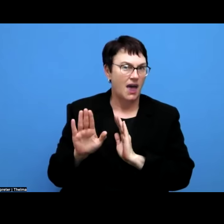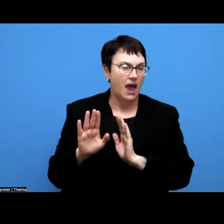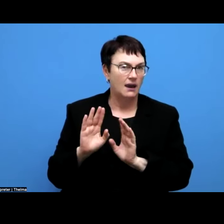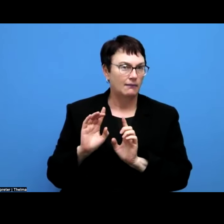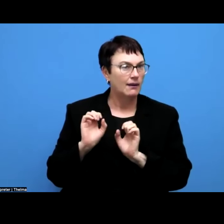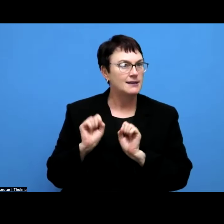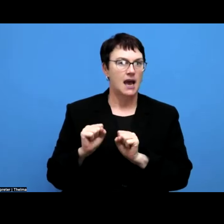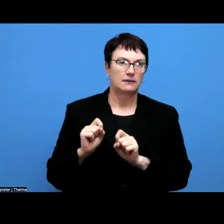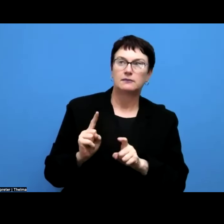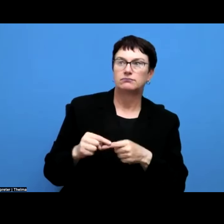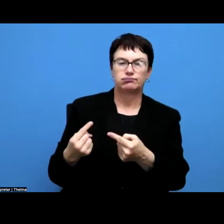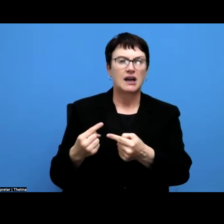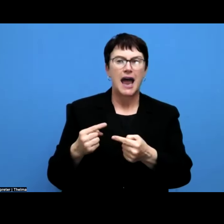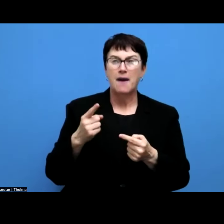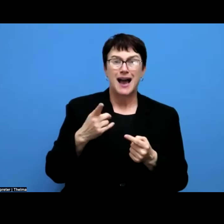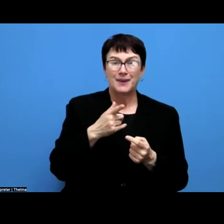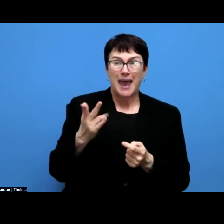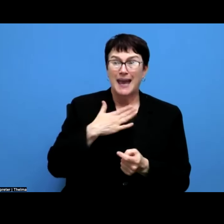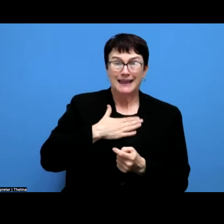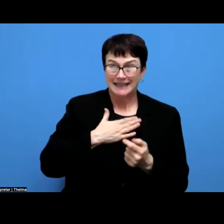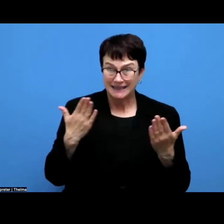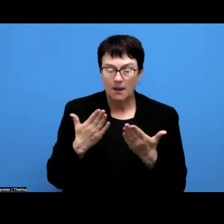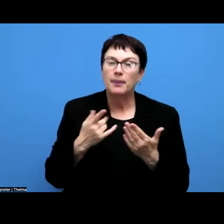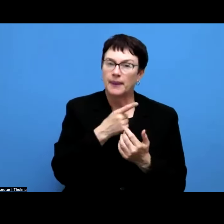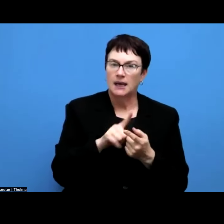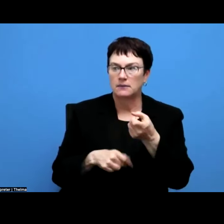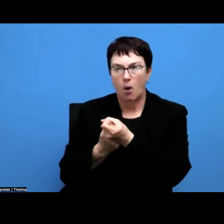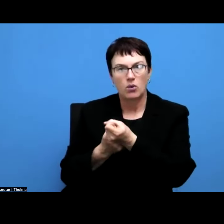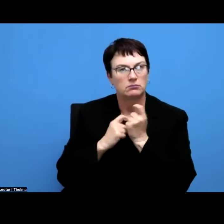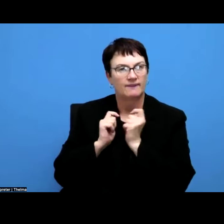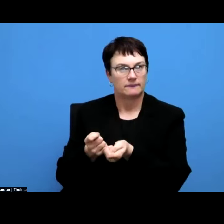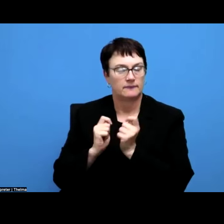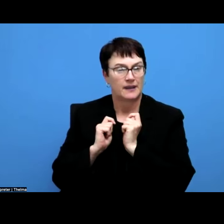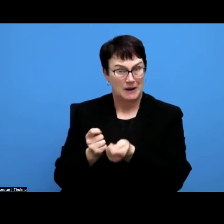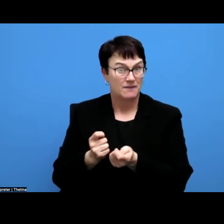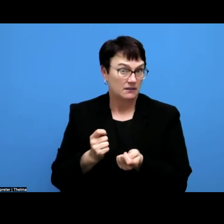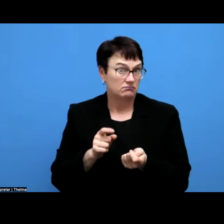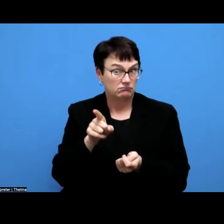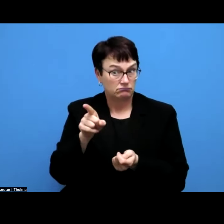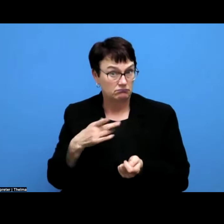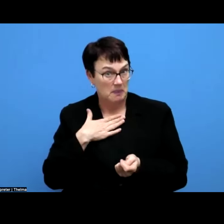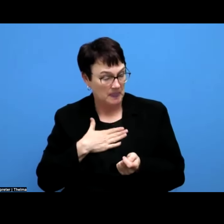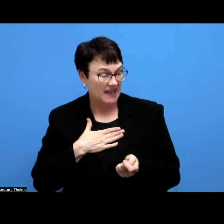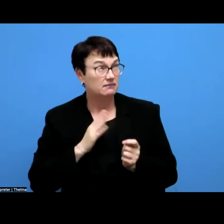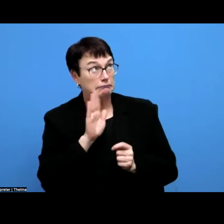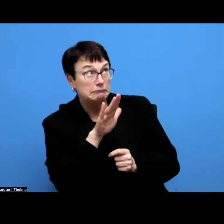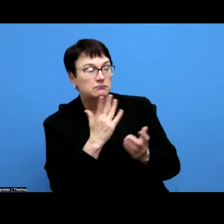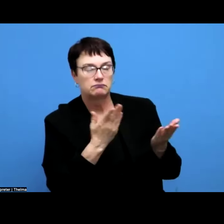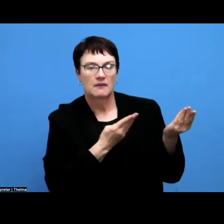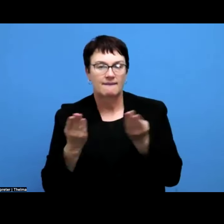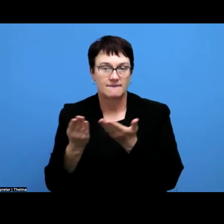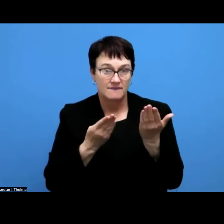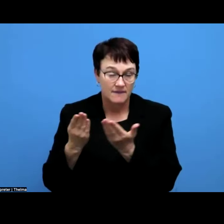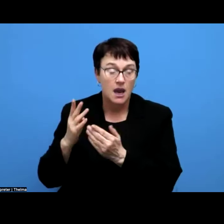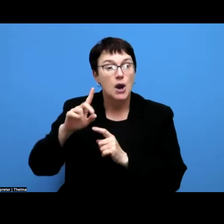be responsive to the needs of persons with disability. And so we also have prevention and management of chronic and